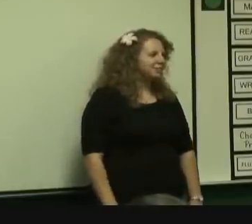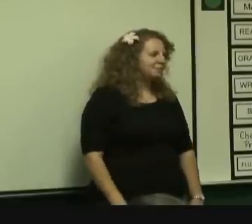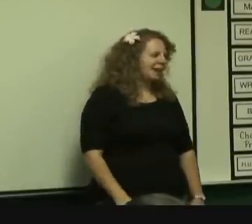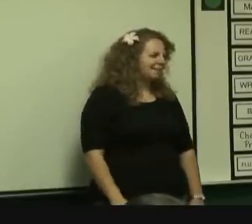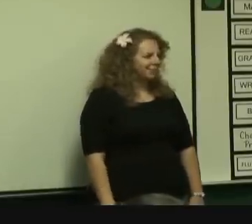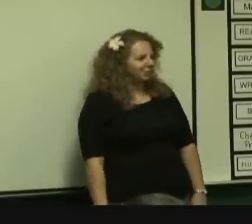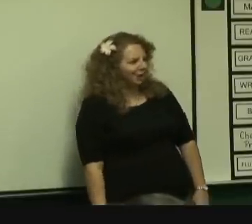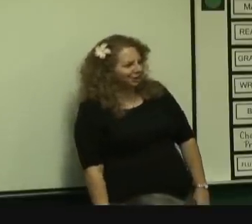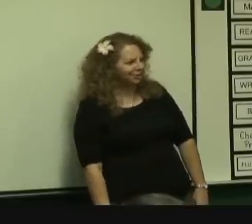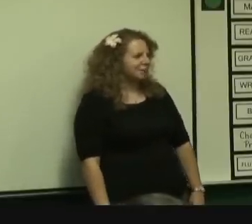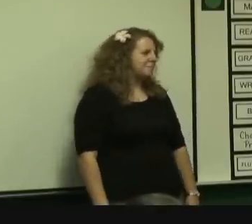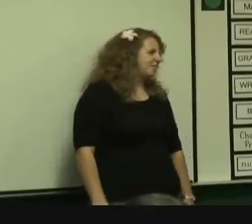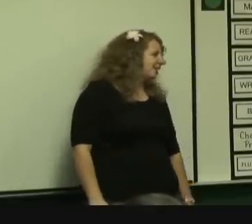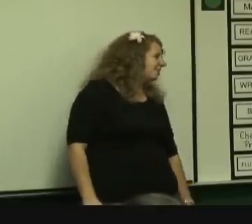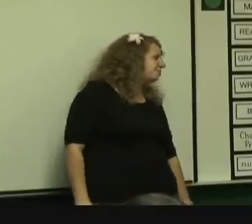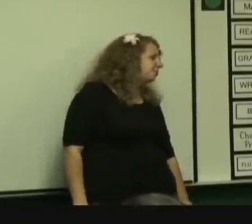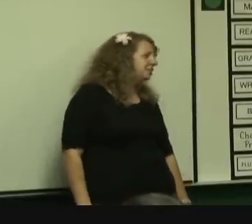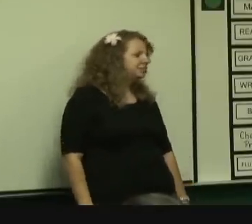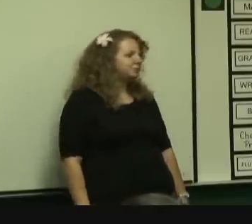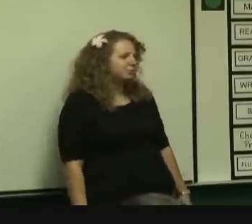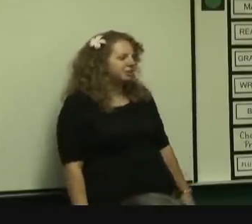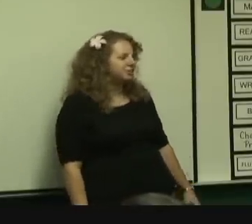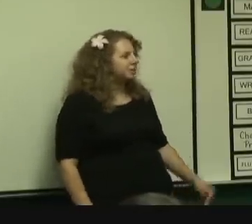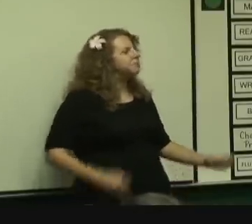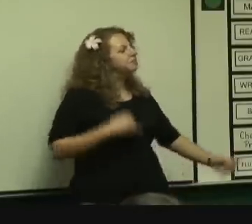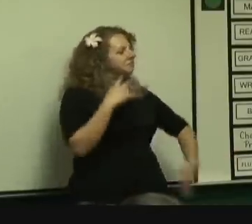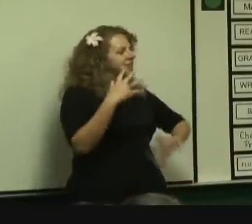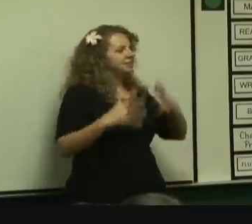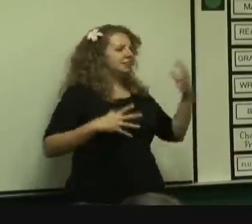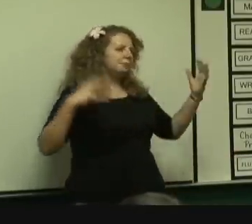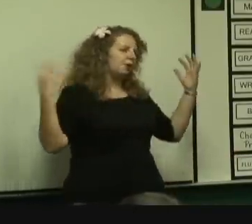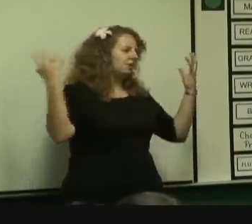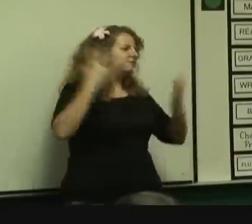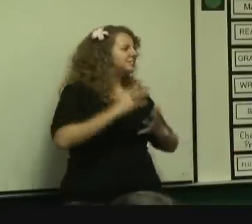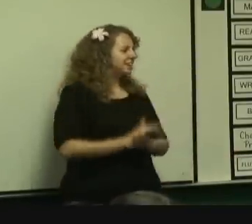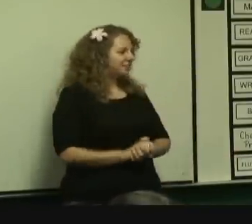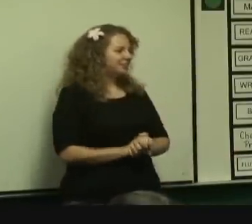this, you might have a little harder time being like, I really don't know what you're saying, but if they put all of it together. Thank you.